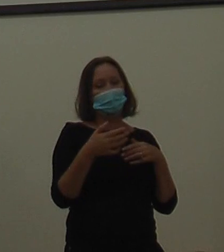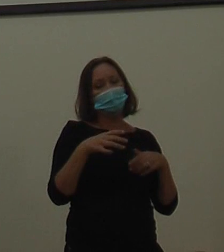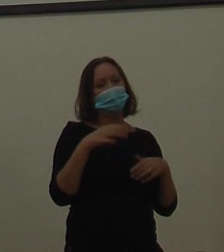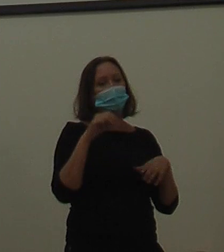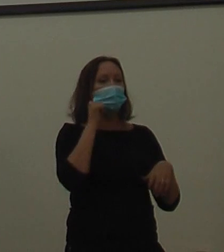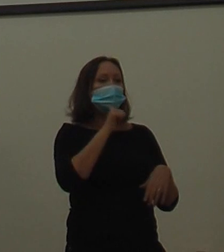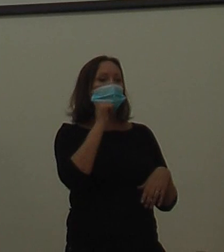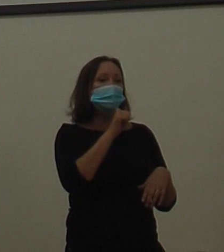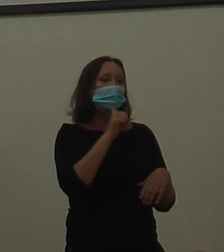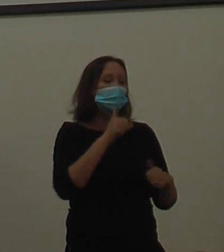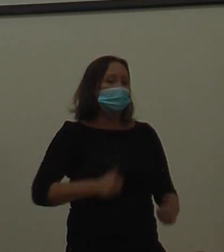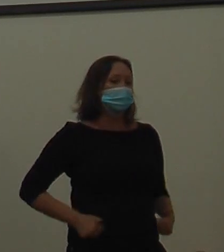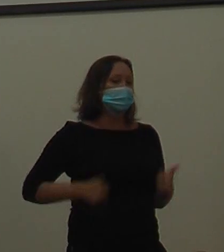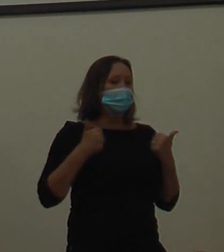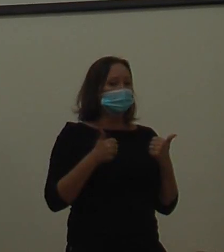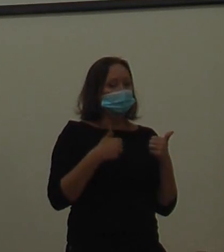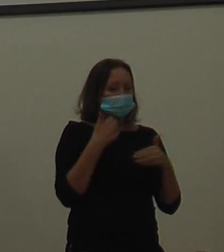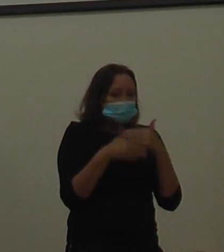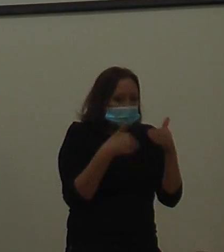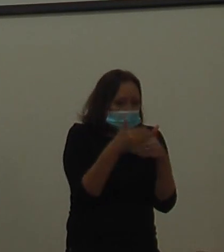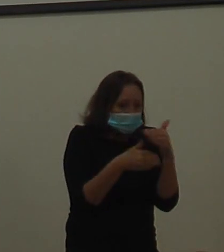we leave the rest for someone else.